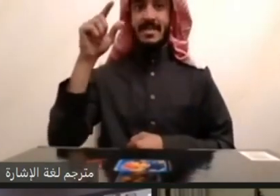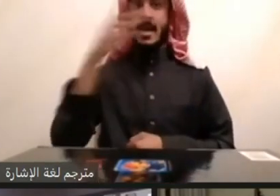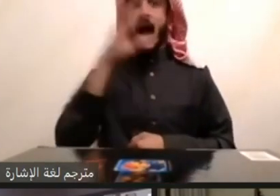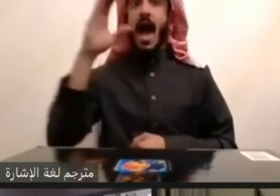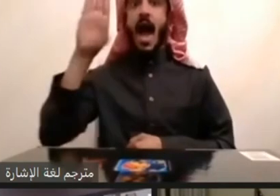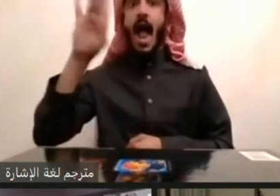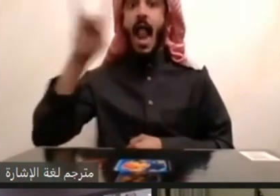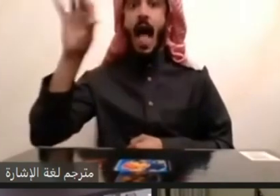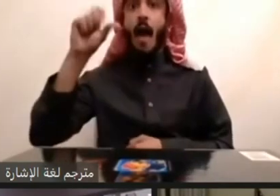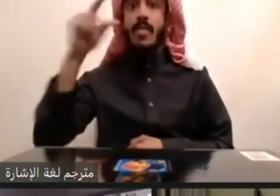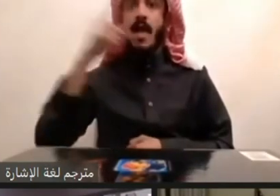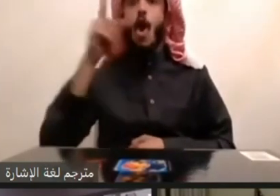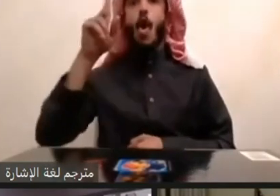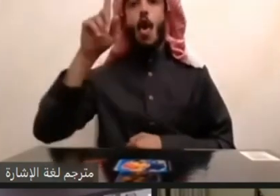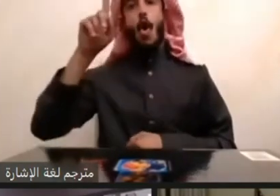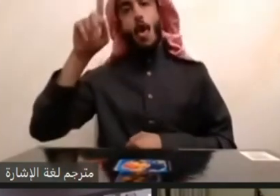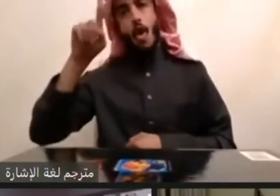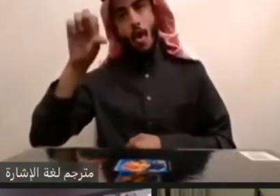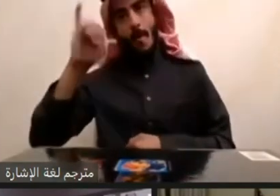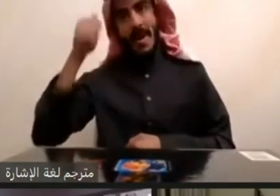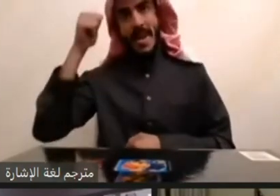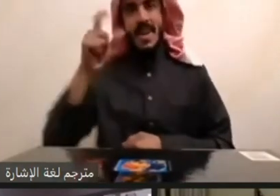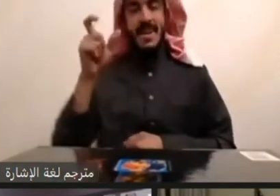Mr. Roman?